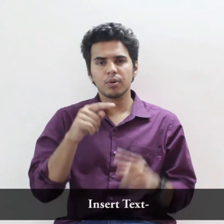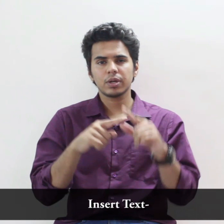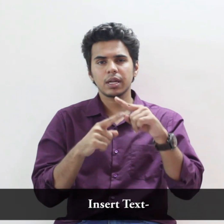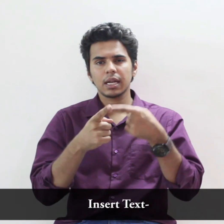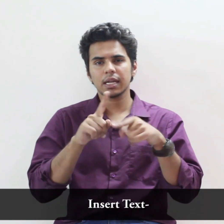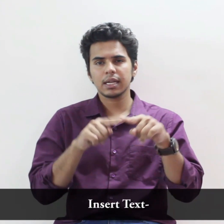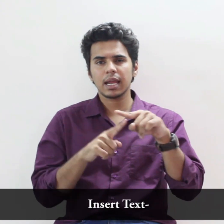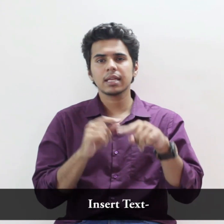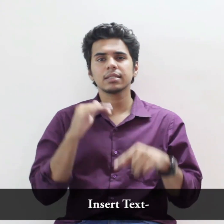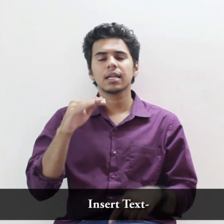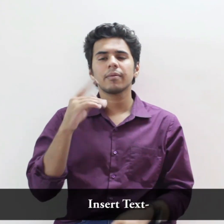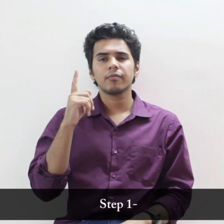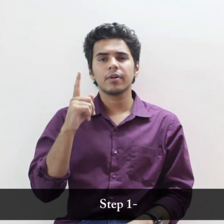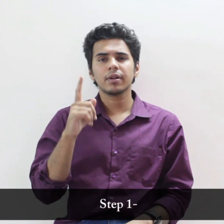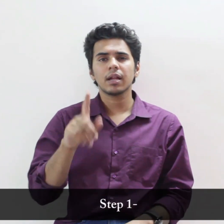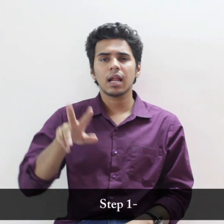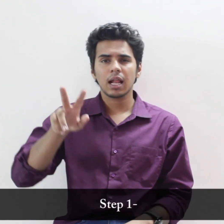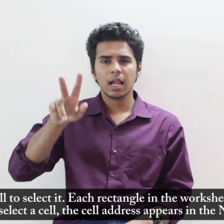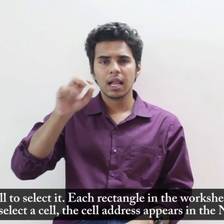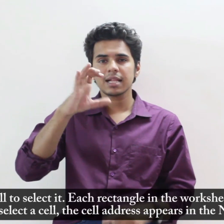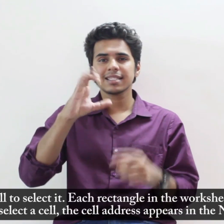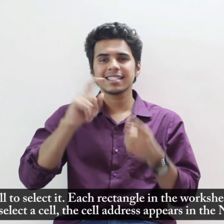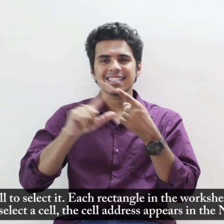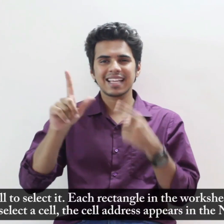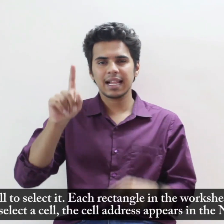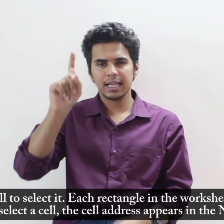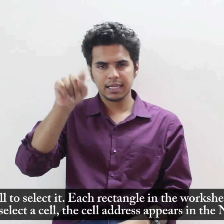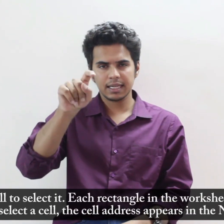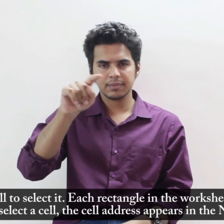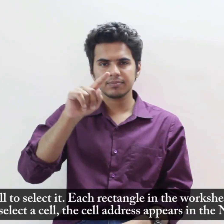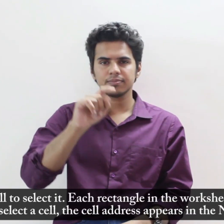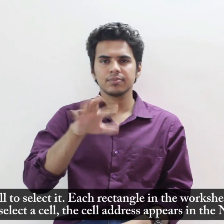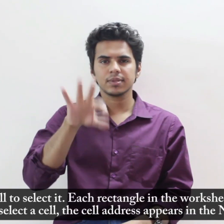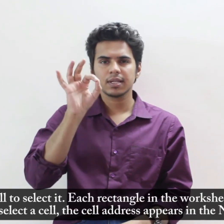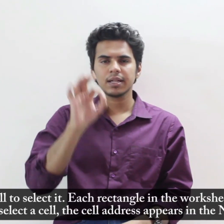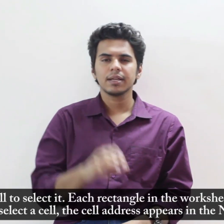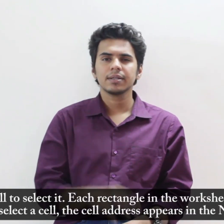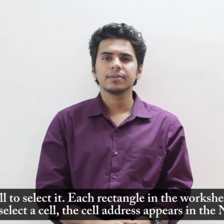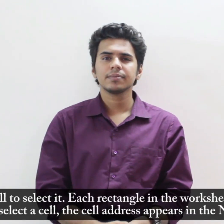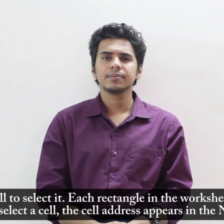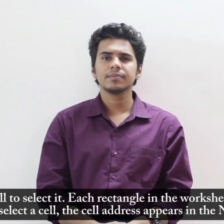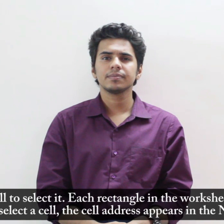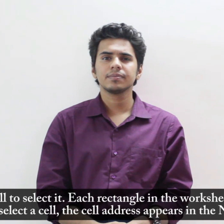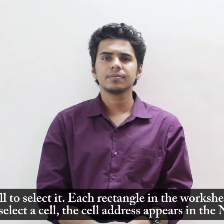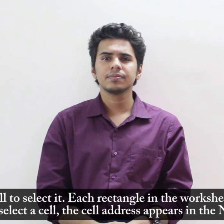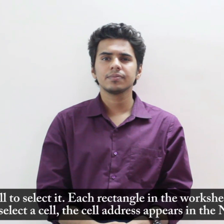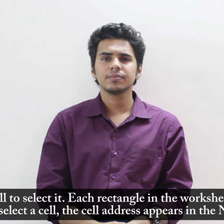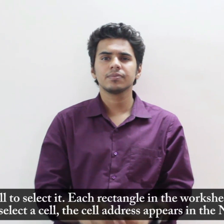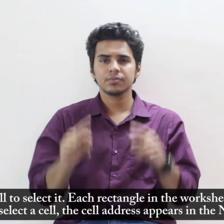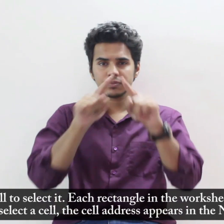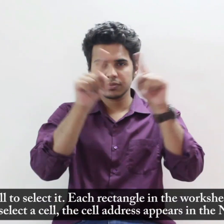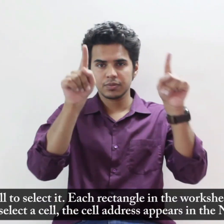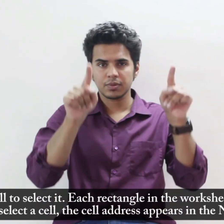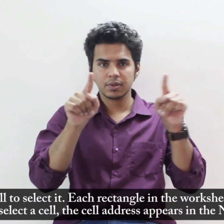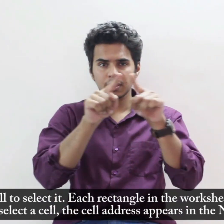Insert text. Step 1. Left-click a cell to select it. Each rectangle in the worksheet is called a